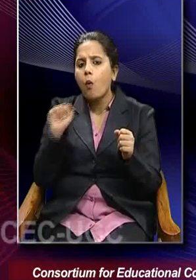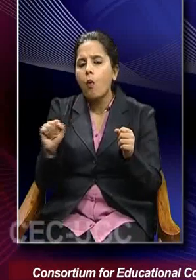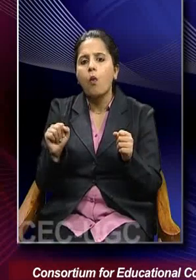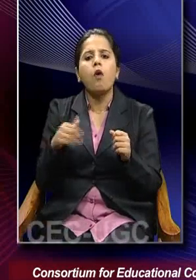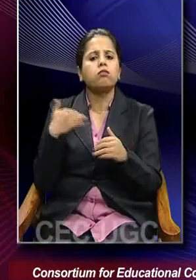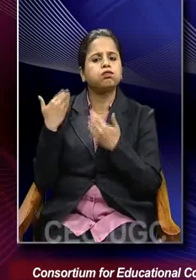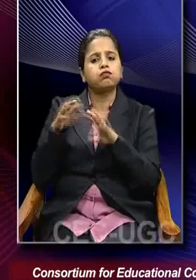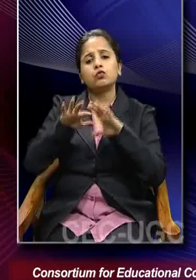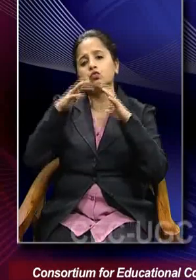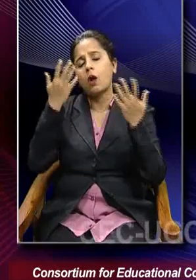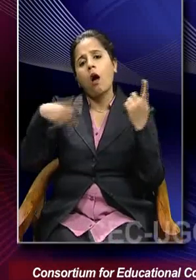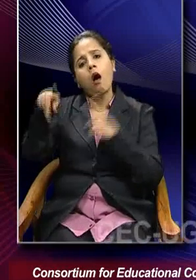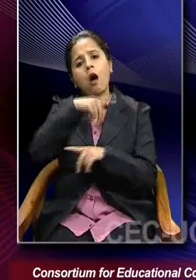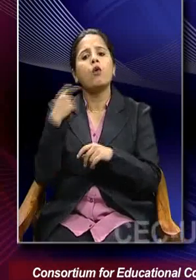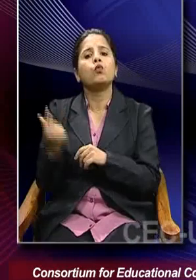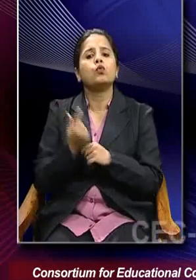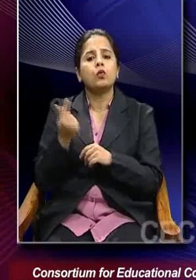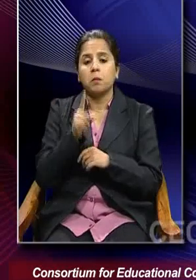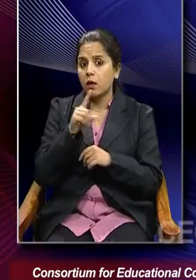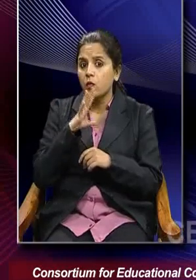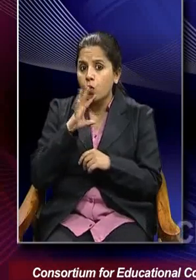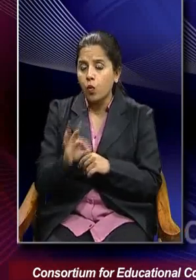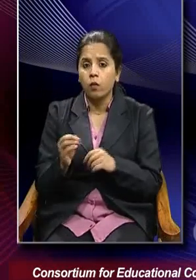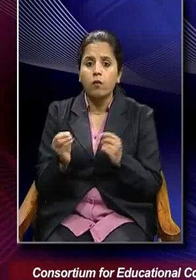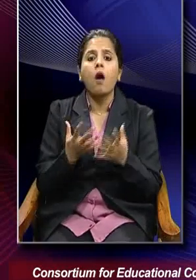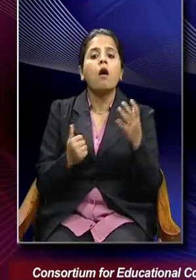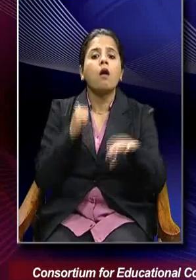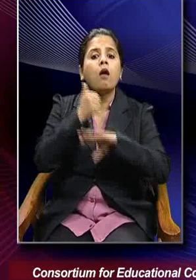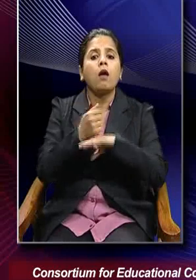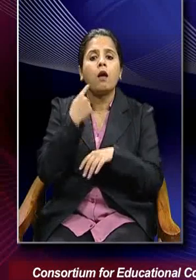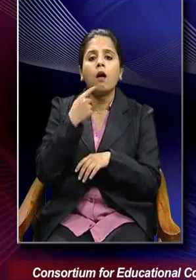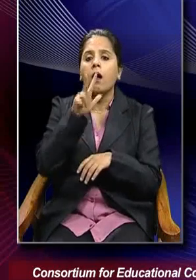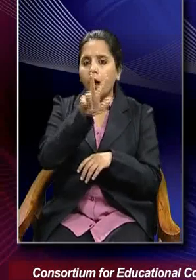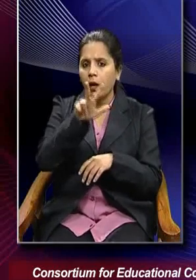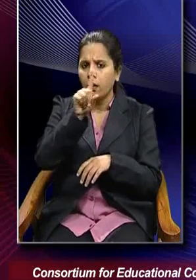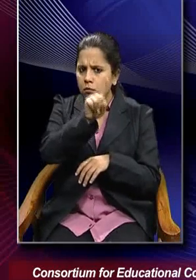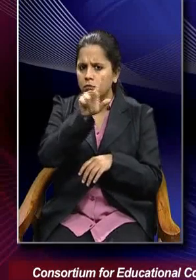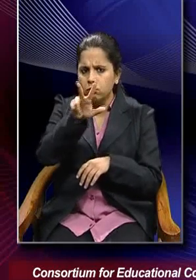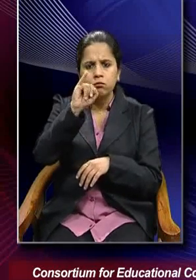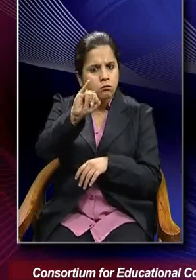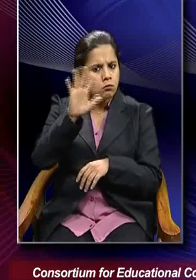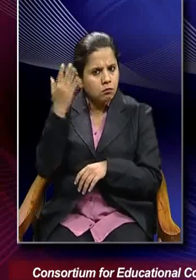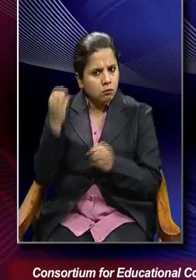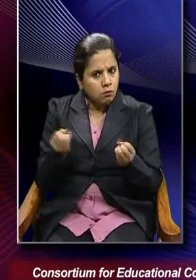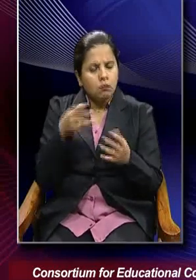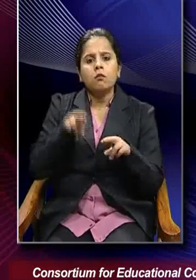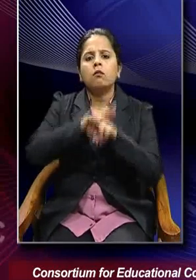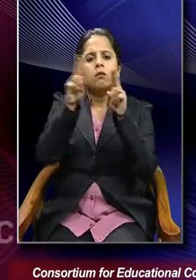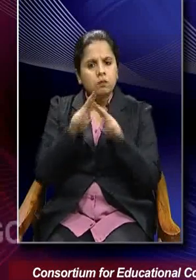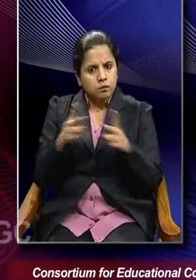the world. Originally founded in 1865 as the